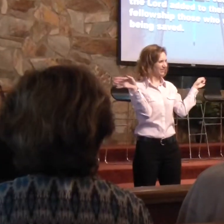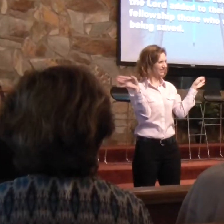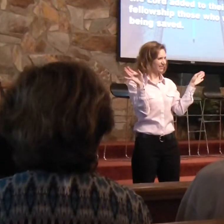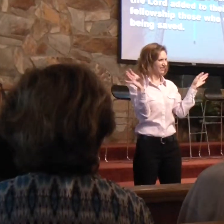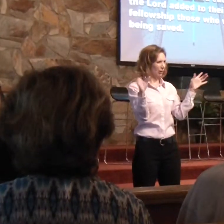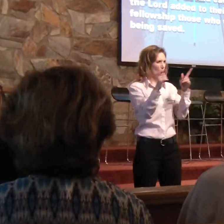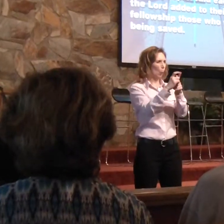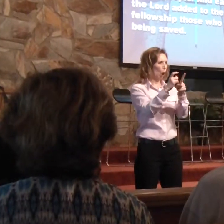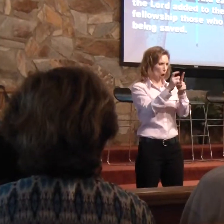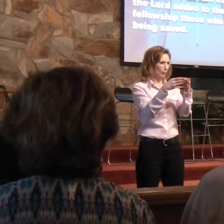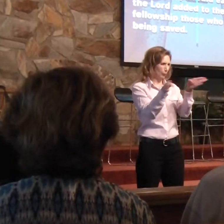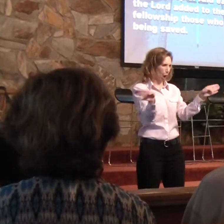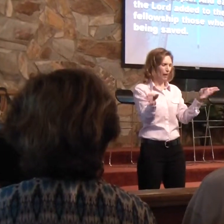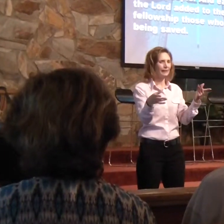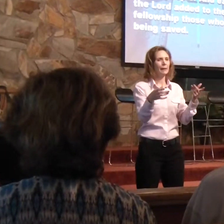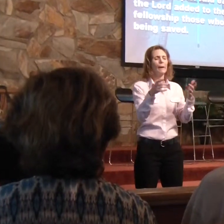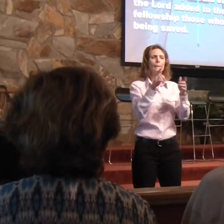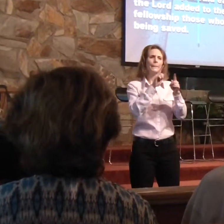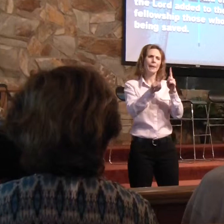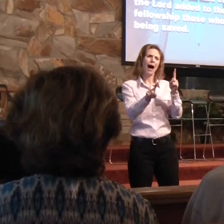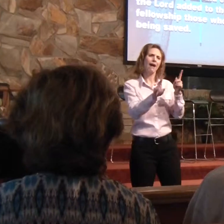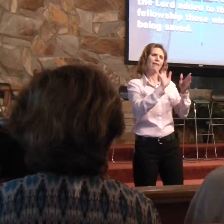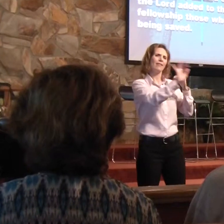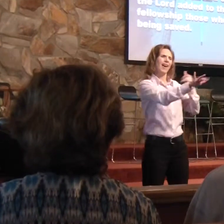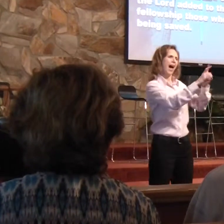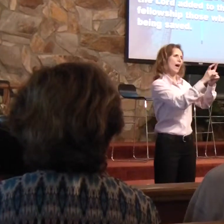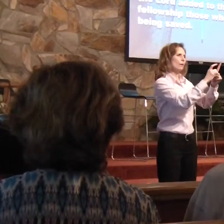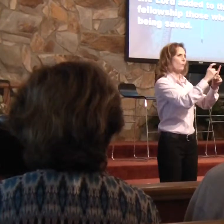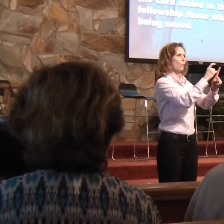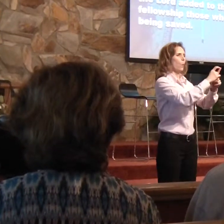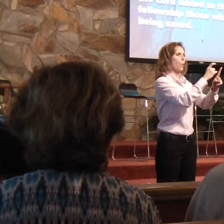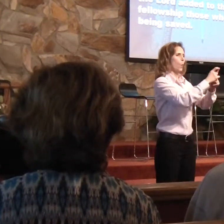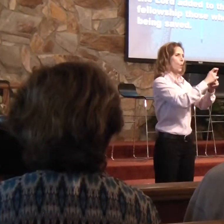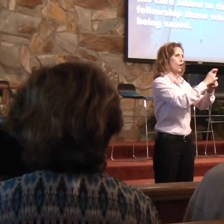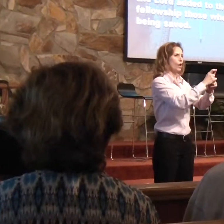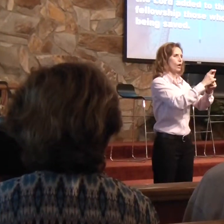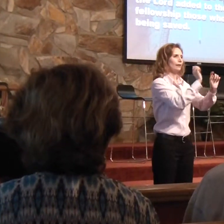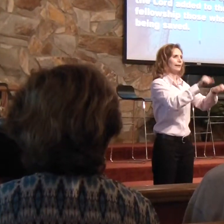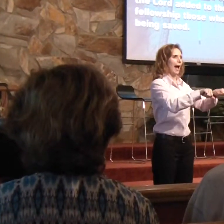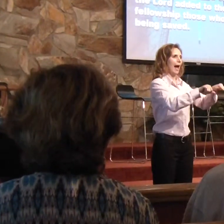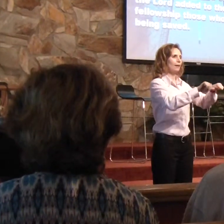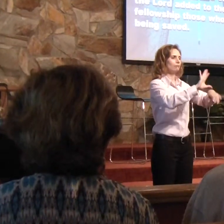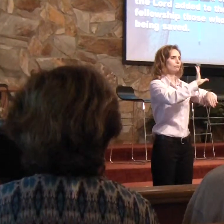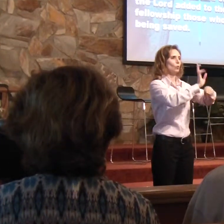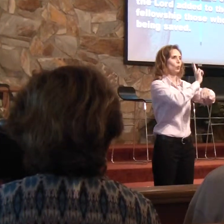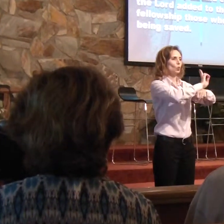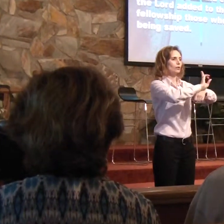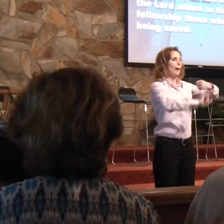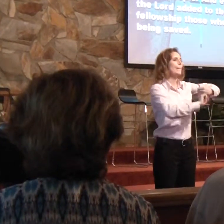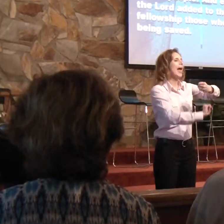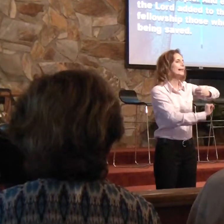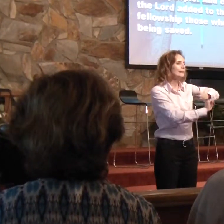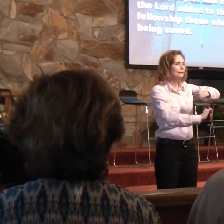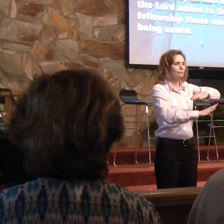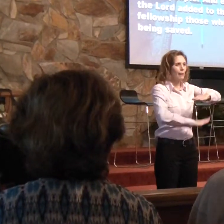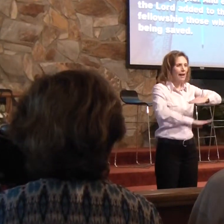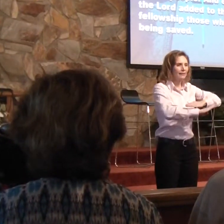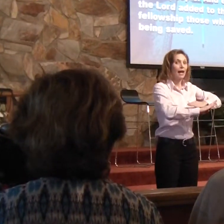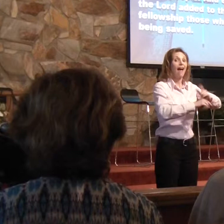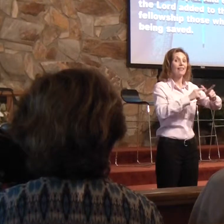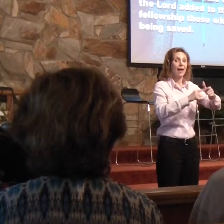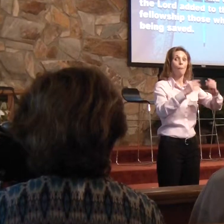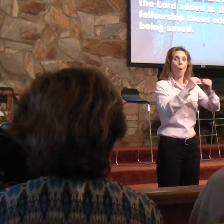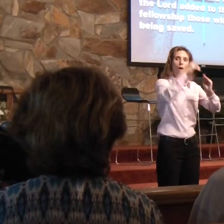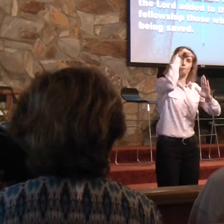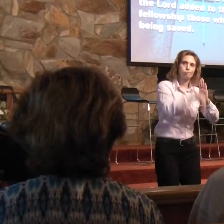its terminology, but I think we can use this kind of as a base, and then we can extract from this and get